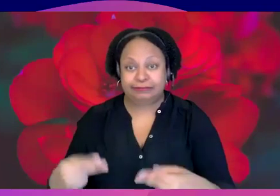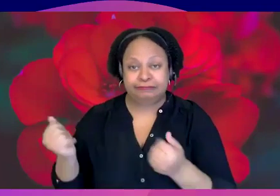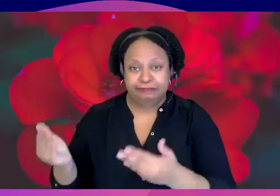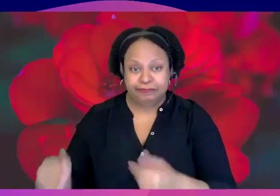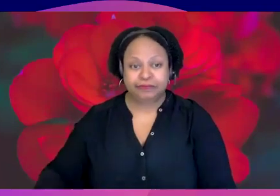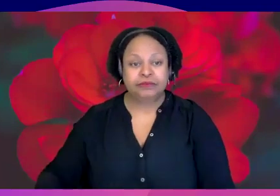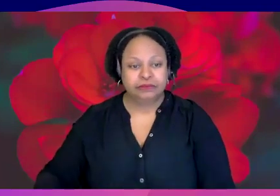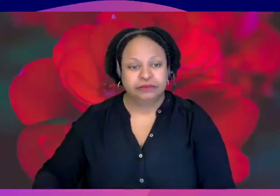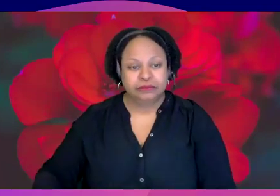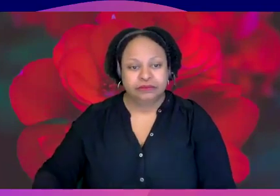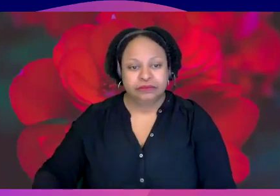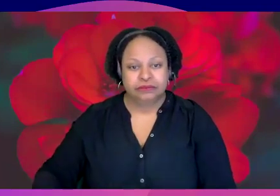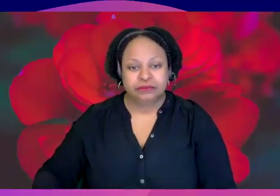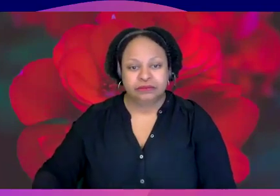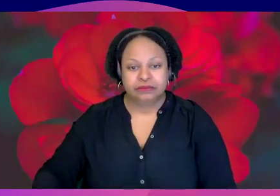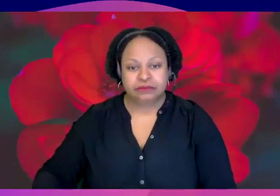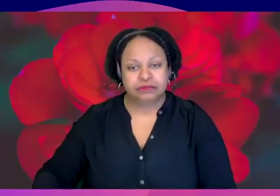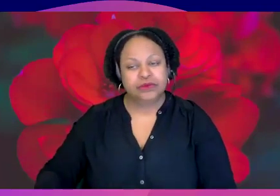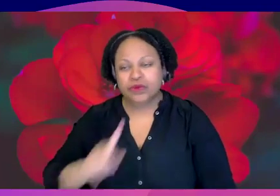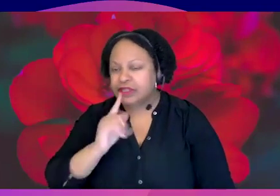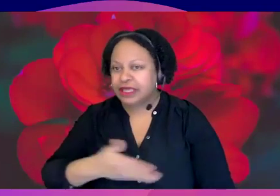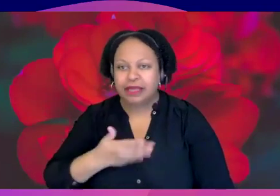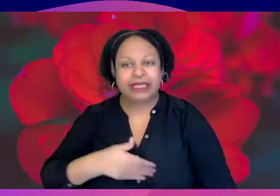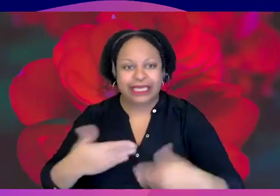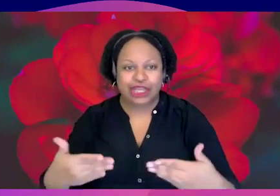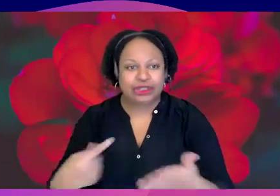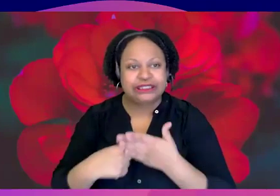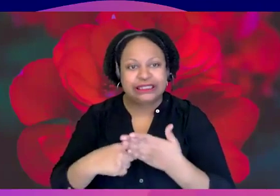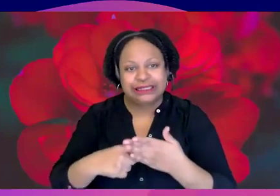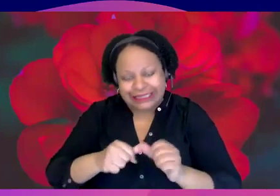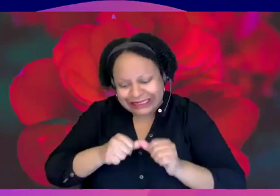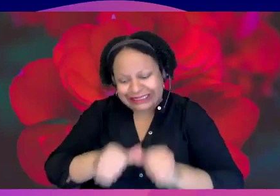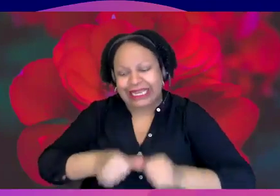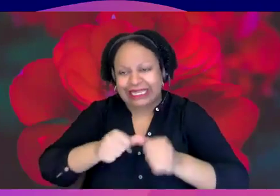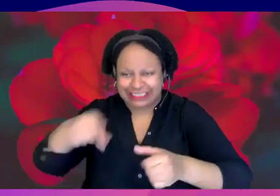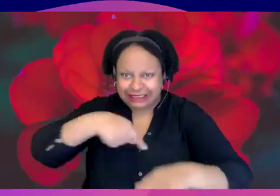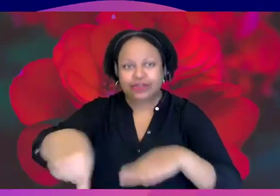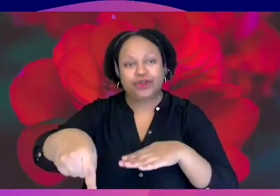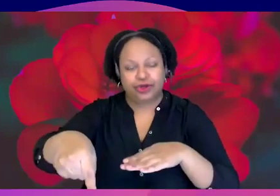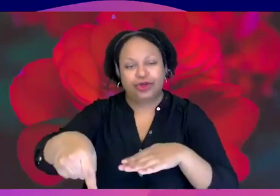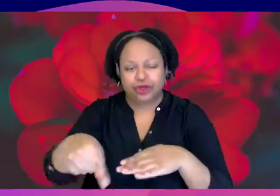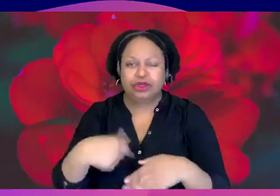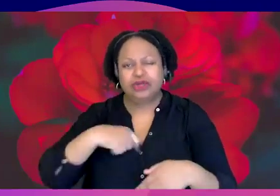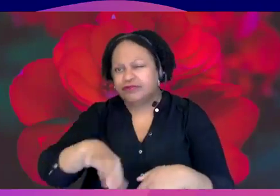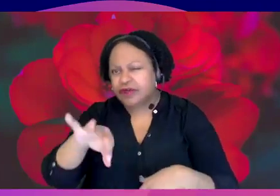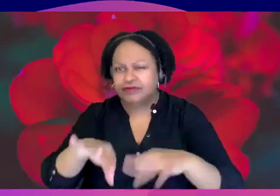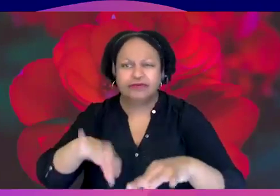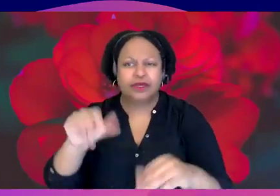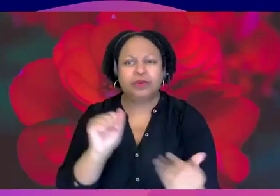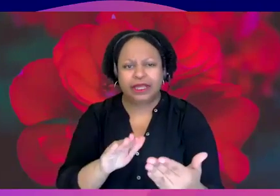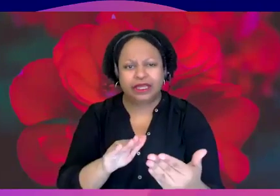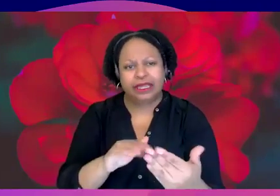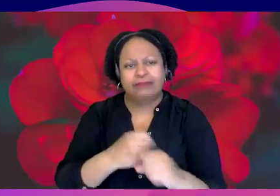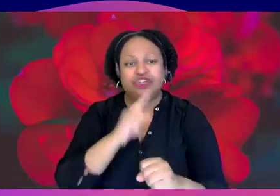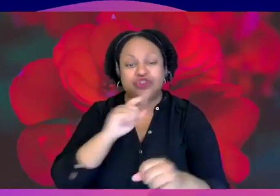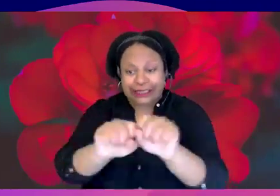And really glad to be here to talk to everybody about sustaining the sector and finding ways to bring about